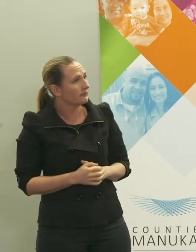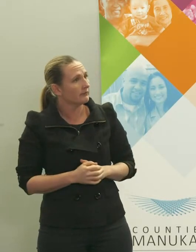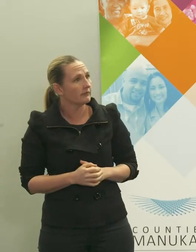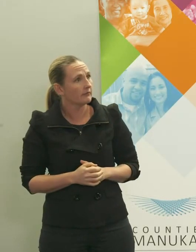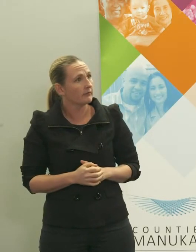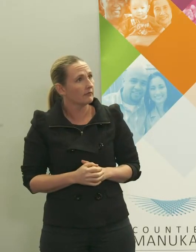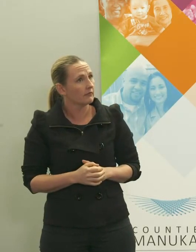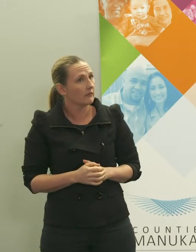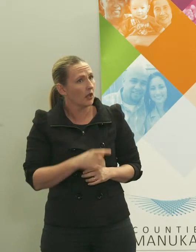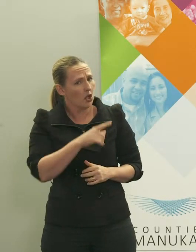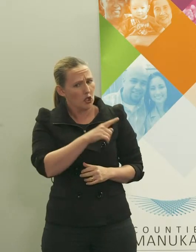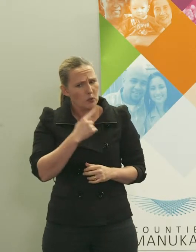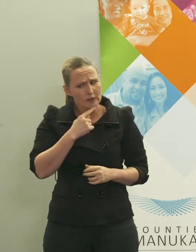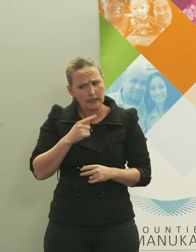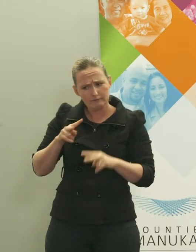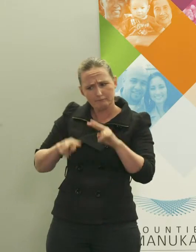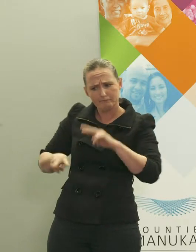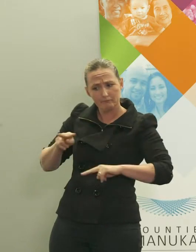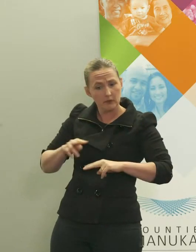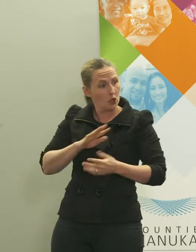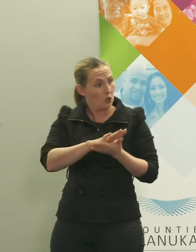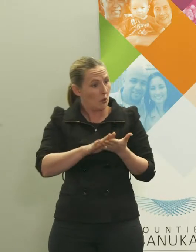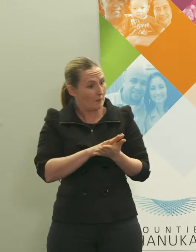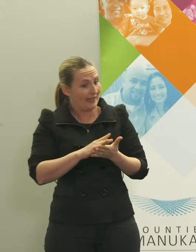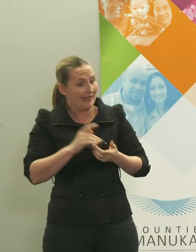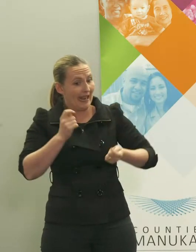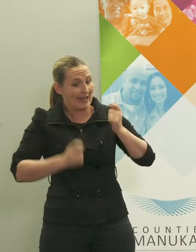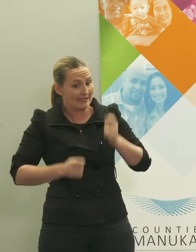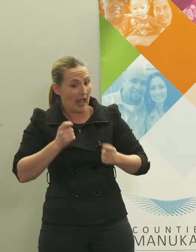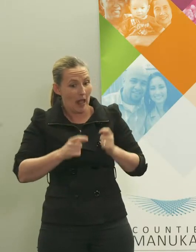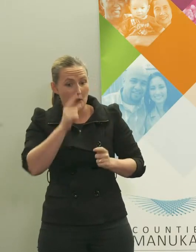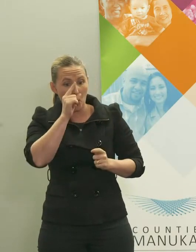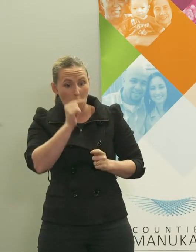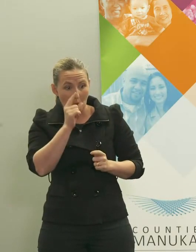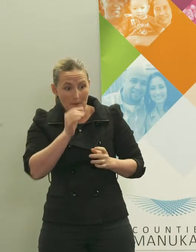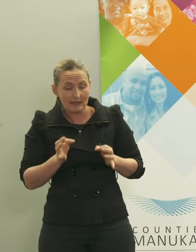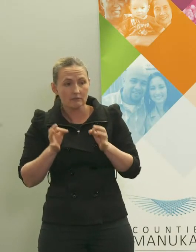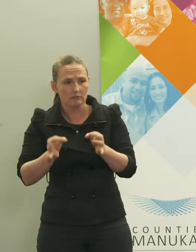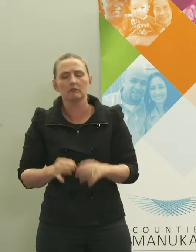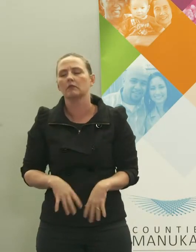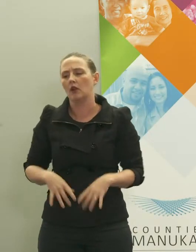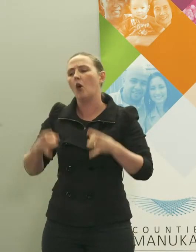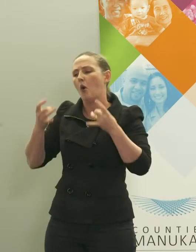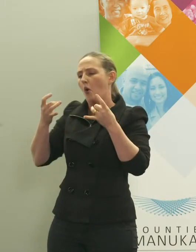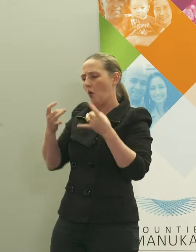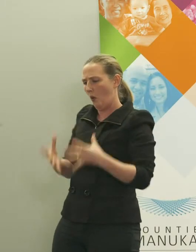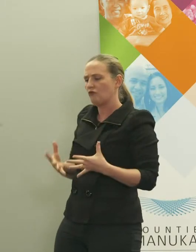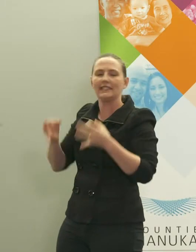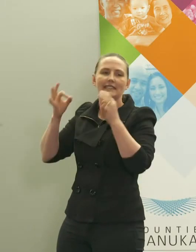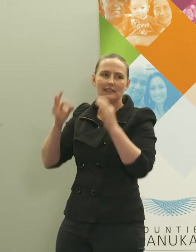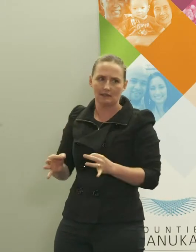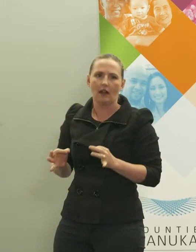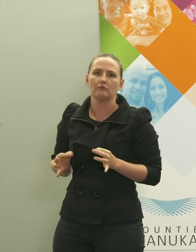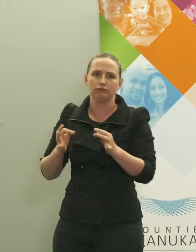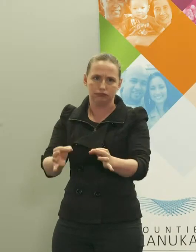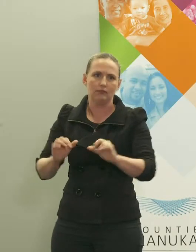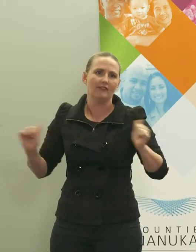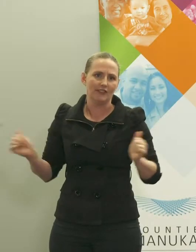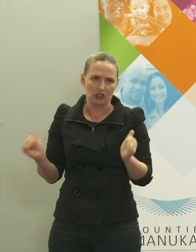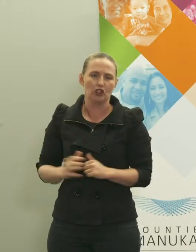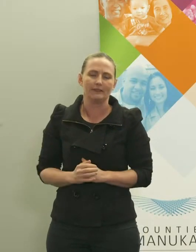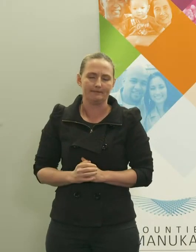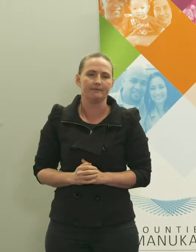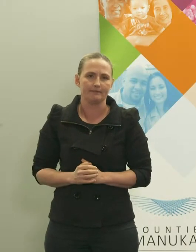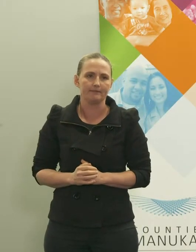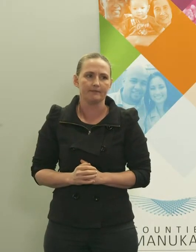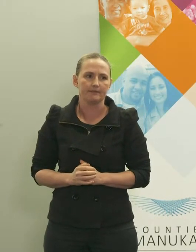exams could be put off for some pupils? We've already delayed the exams. Of course, we will seek. We're always getting